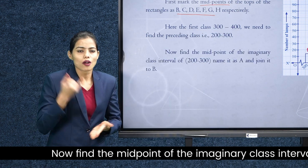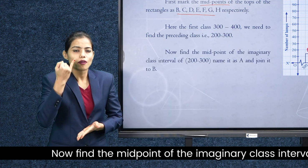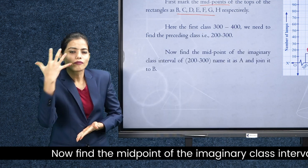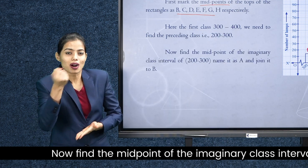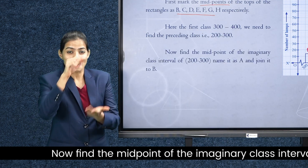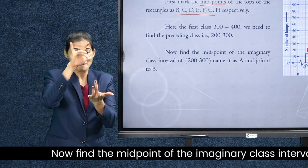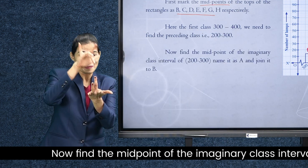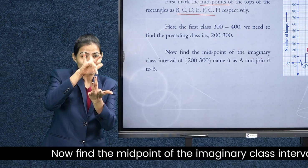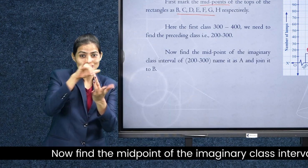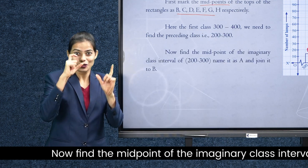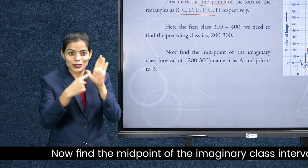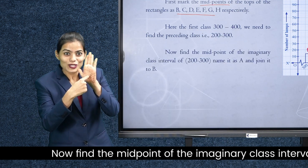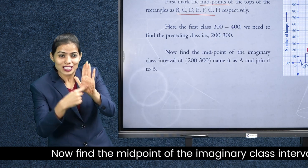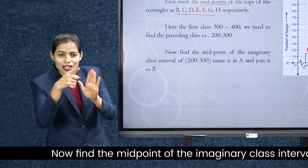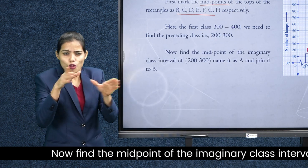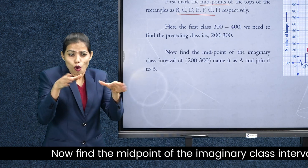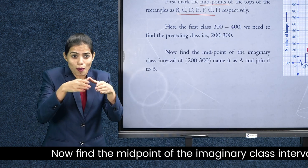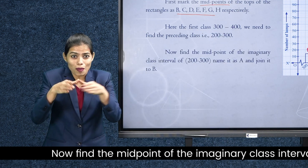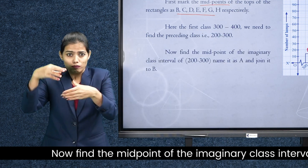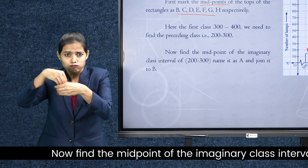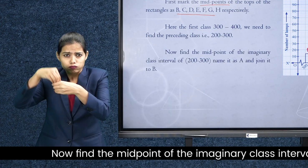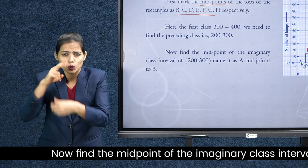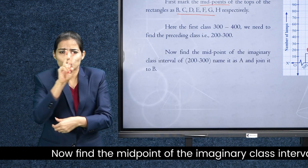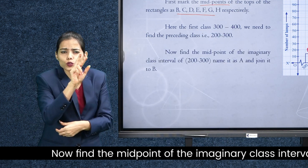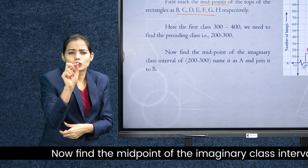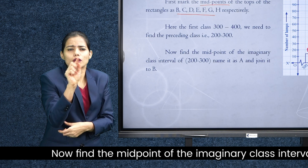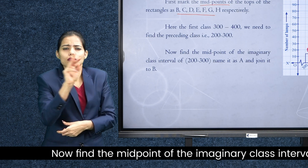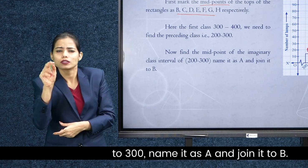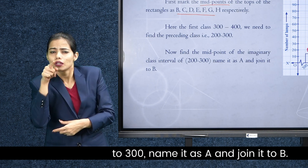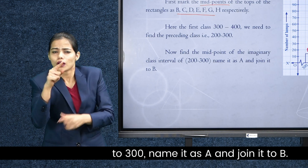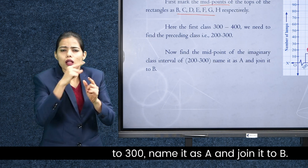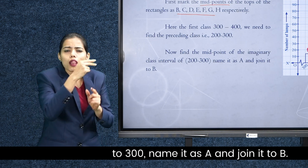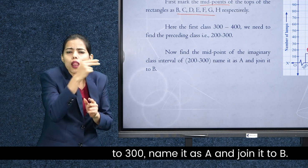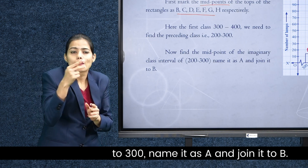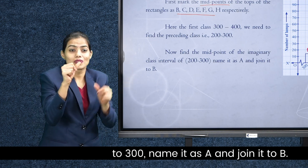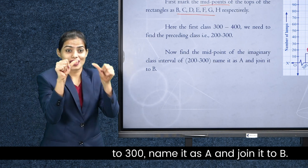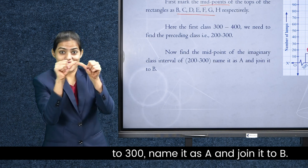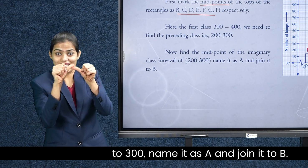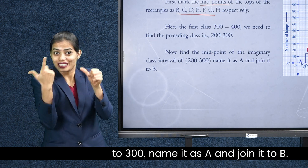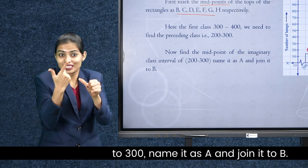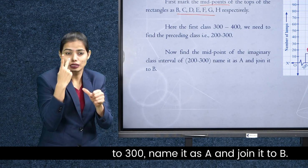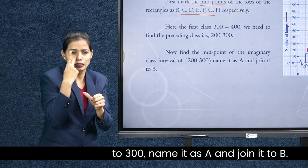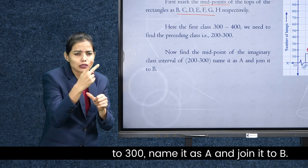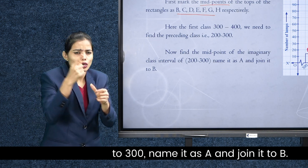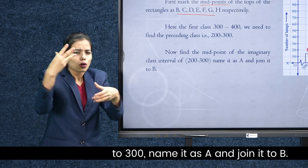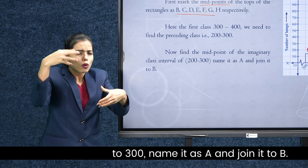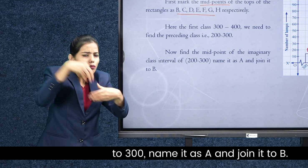Now, find the midpoint of the imaginary class interval of 200 to 300, name it as A and